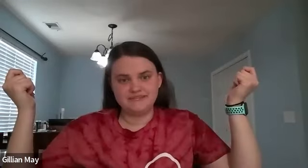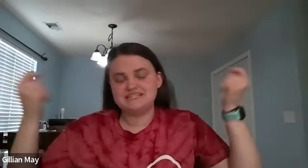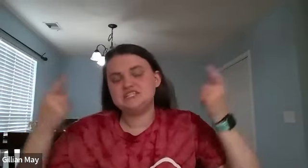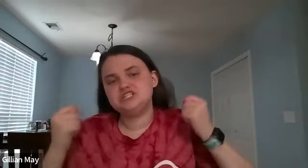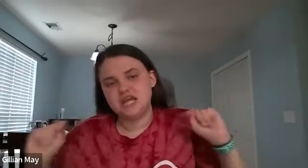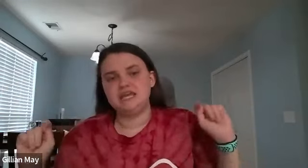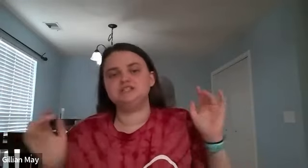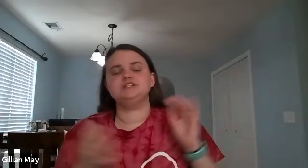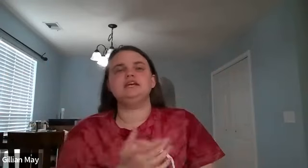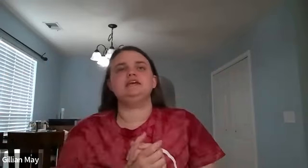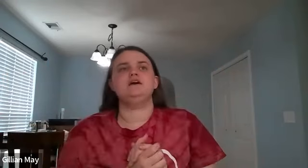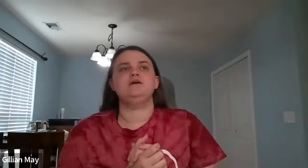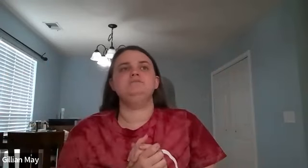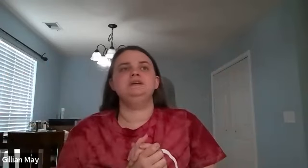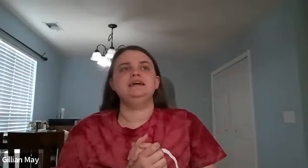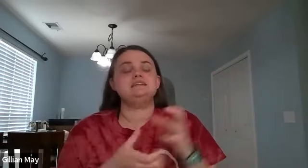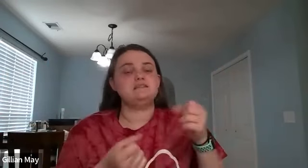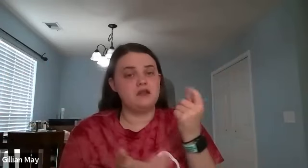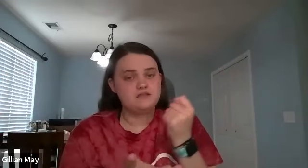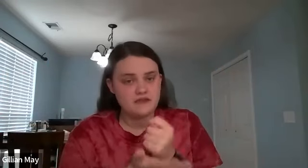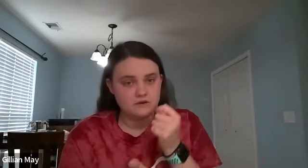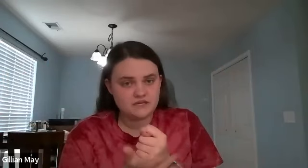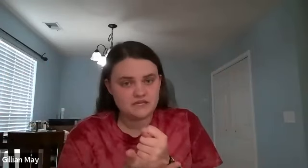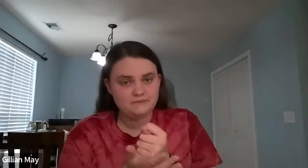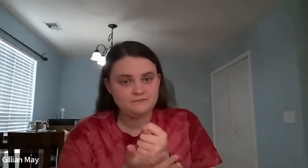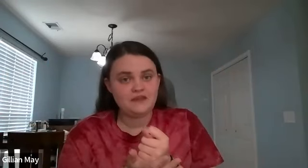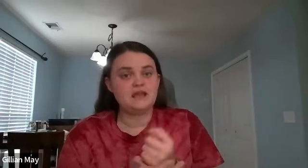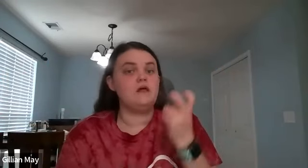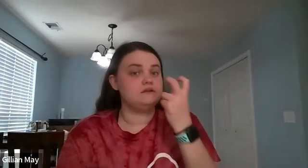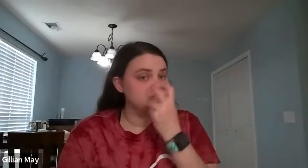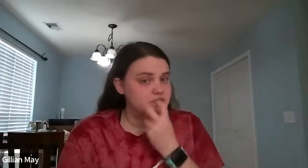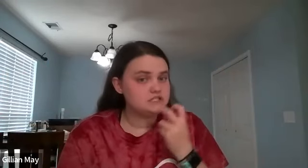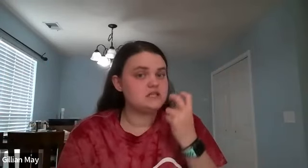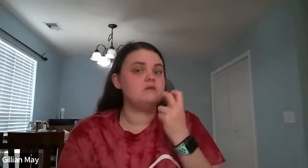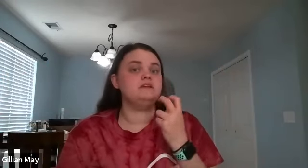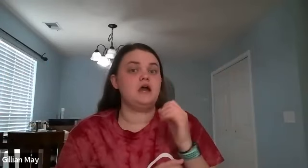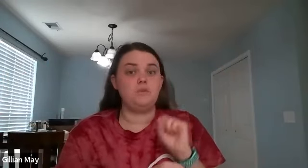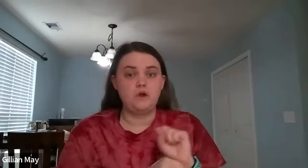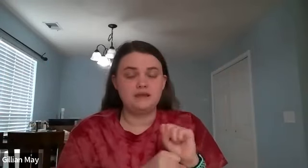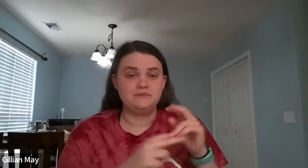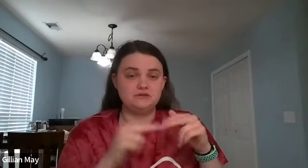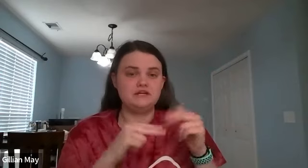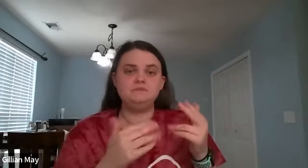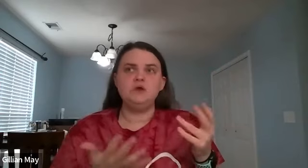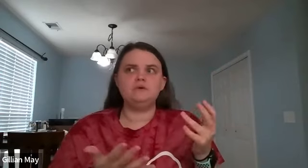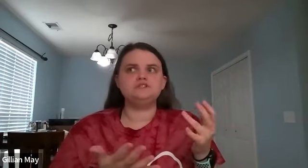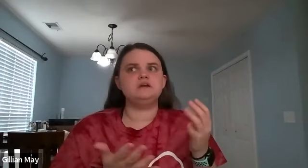doesn't just change. It takes a lot of therapy and a lot of speech therapy to kind of work and build on it, which again,